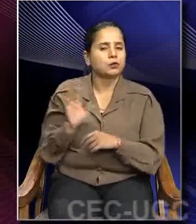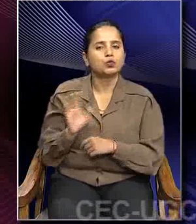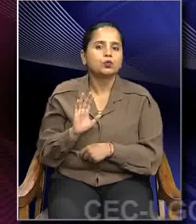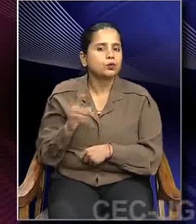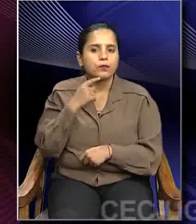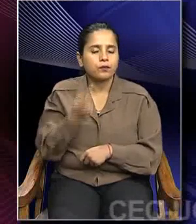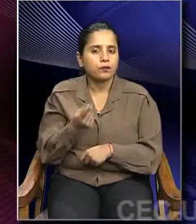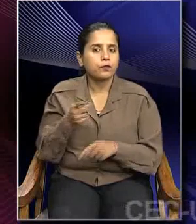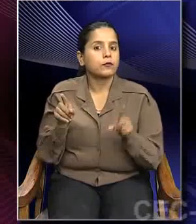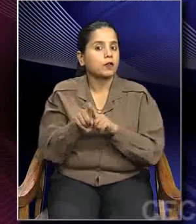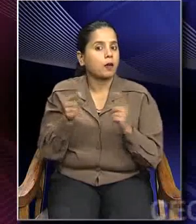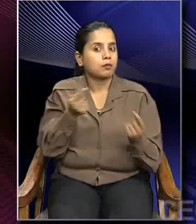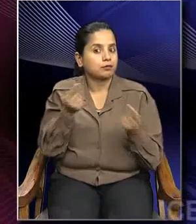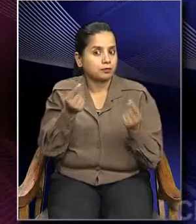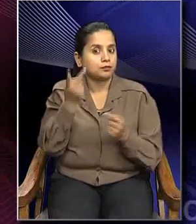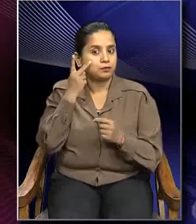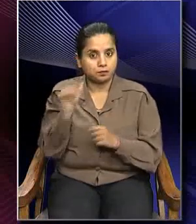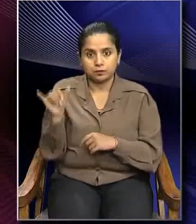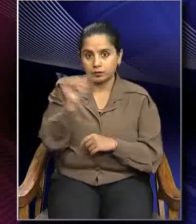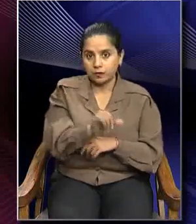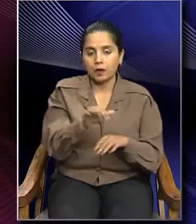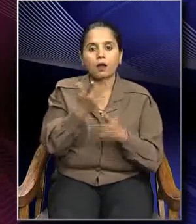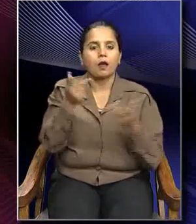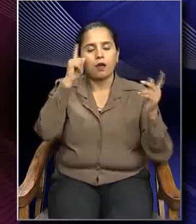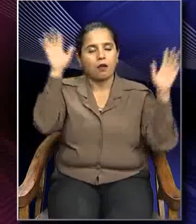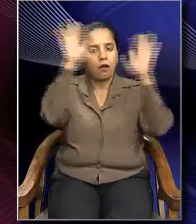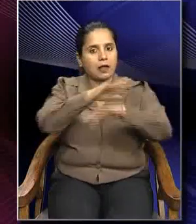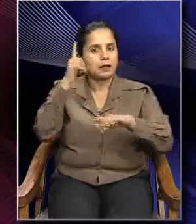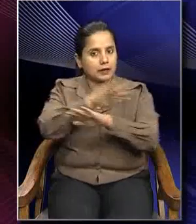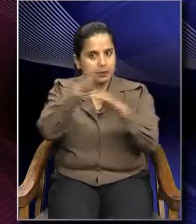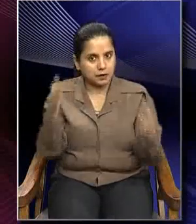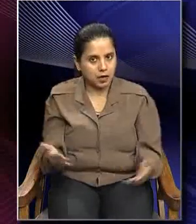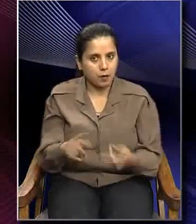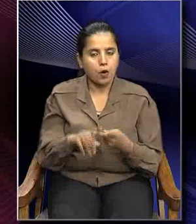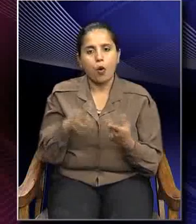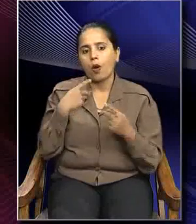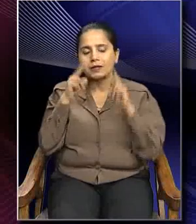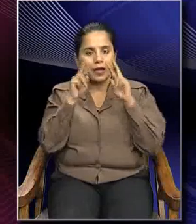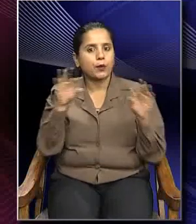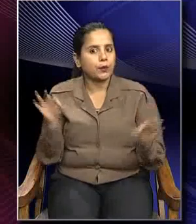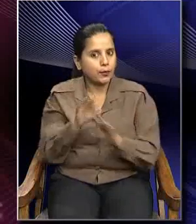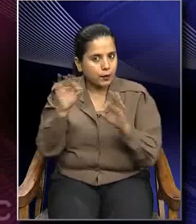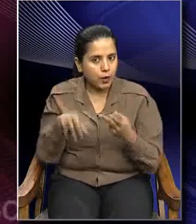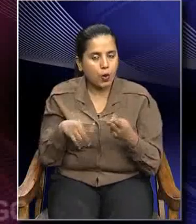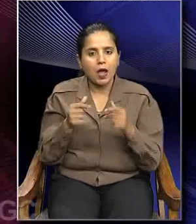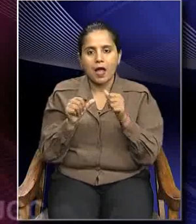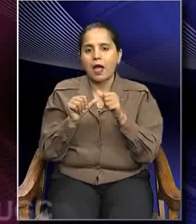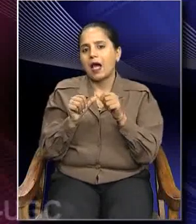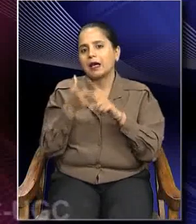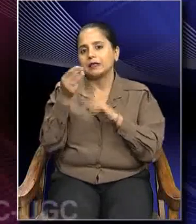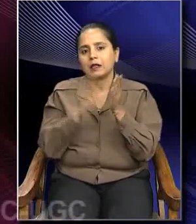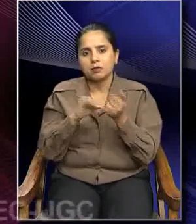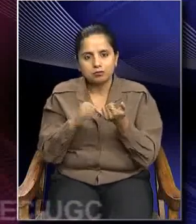in the case of a table in the dark, nor do we perceive suprasensible entities